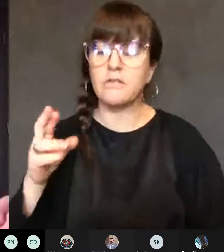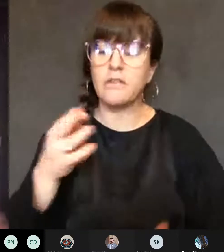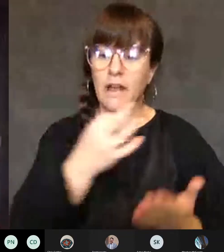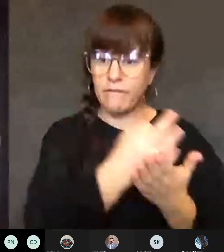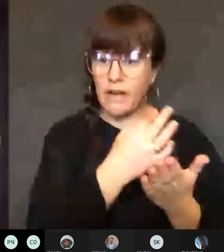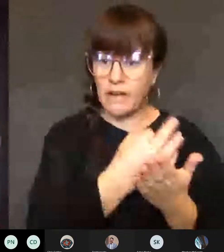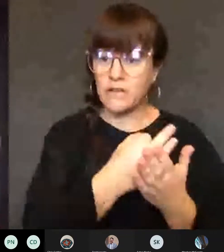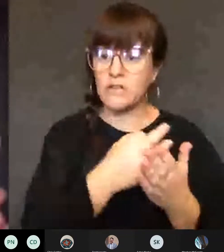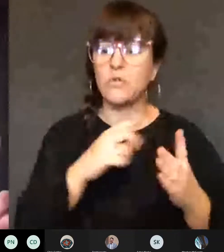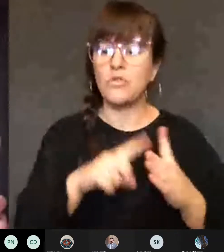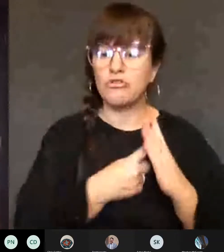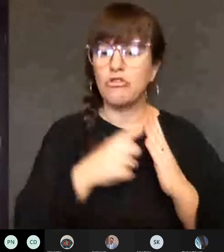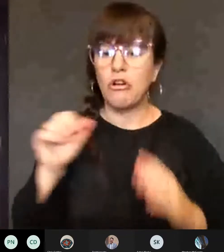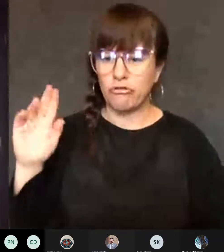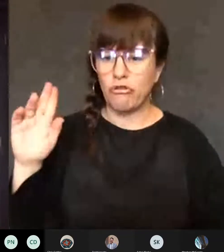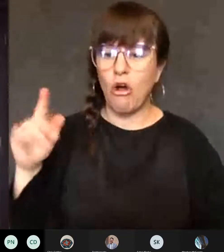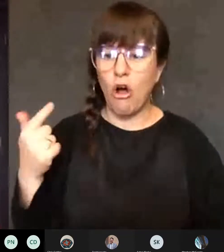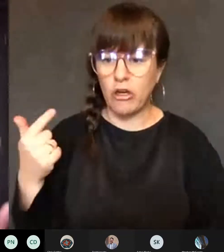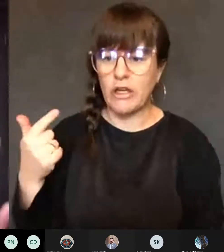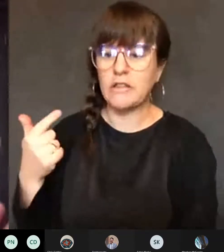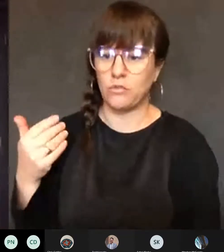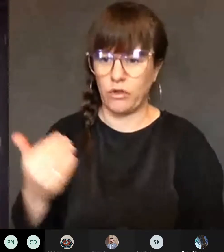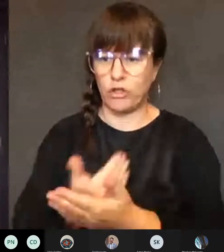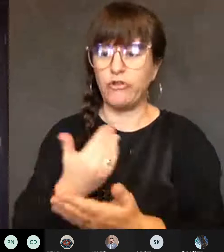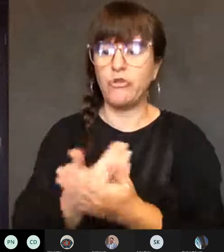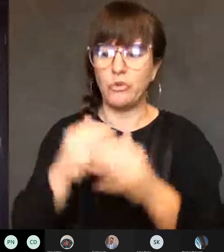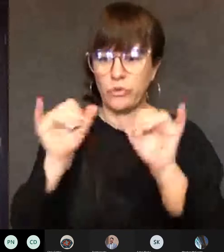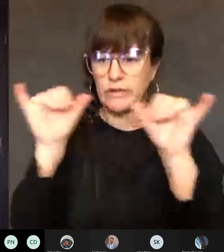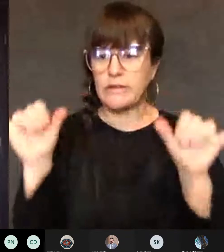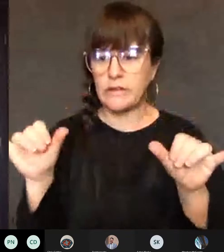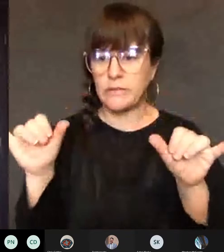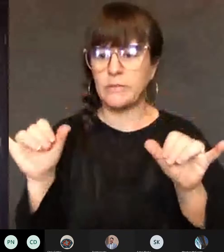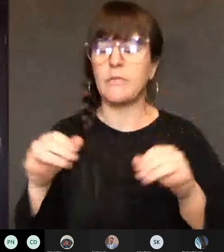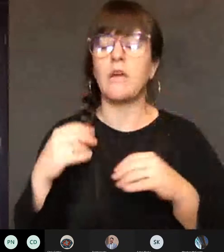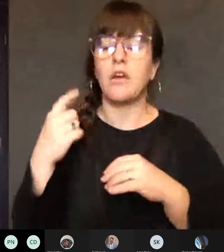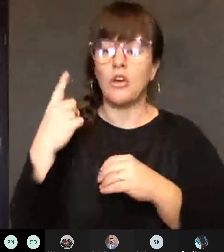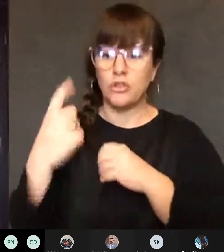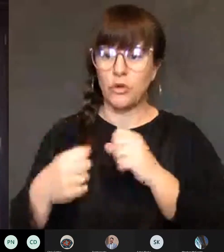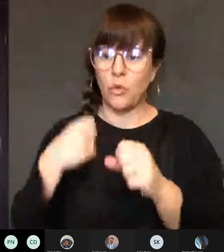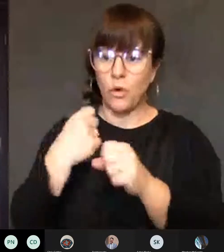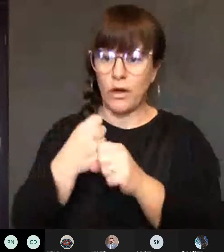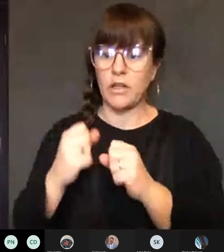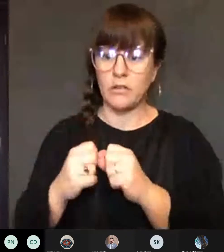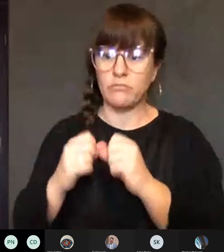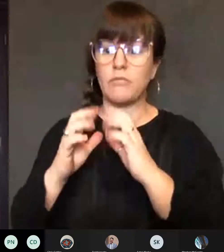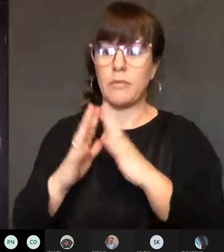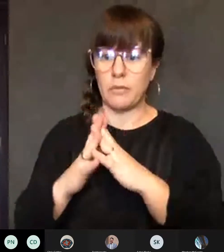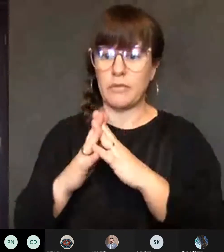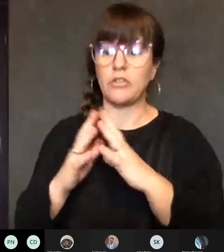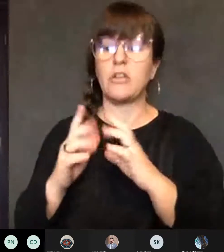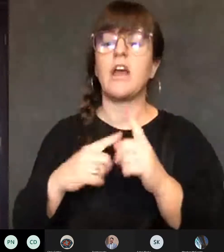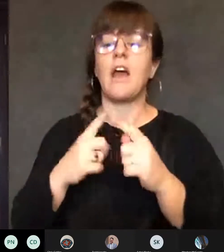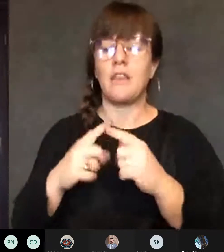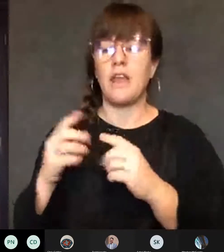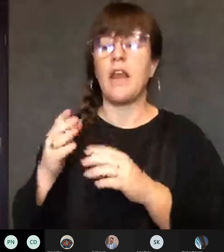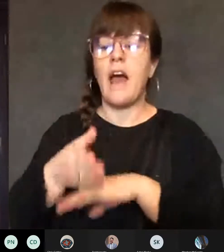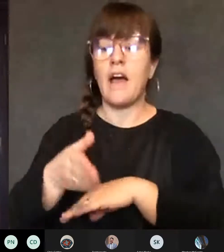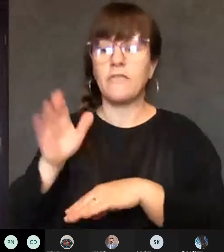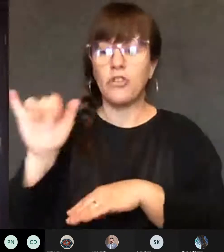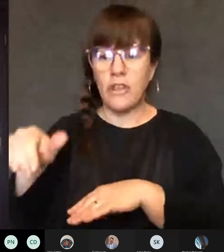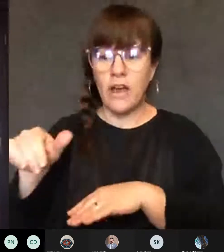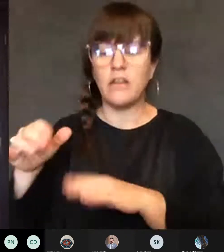August. And then that will be, at least a year-long implementation. And then student will come after that.